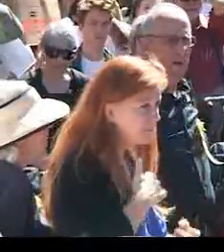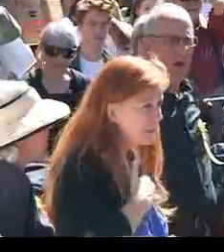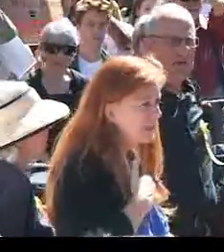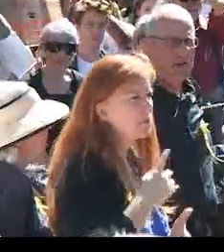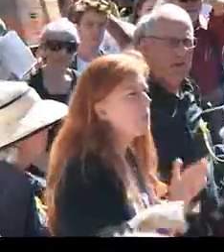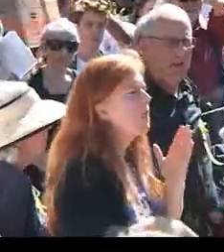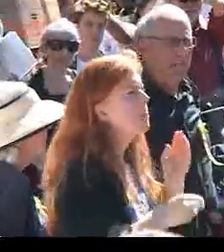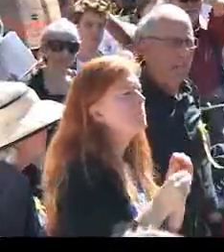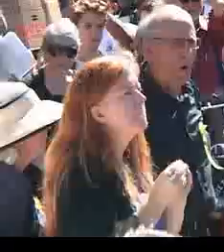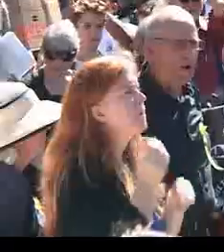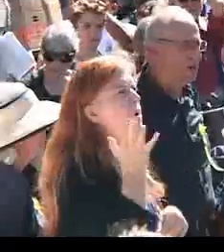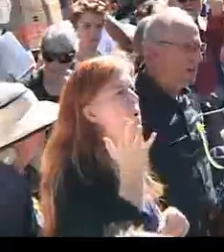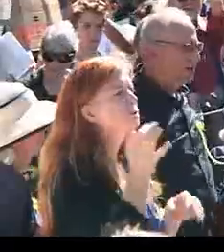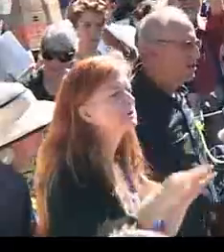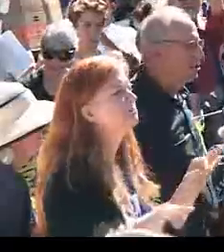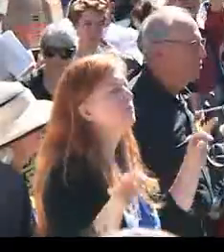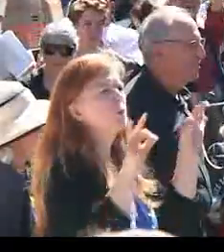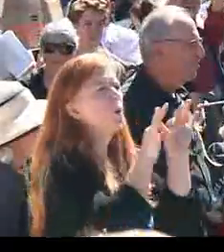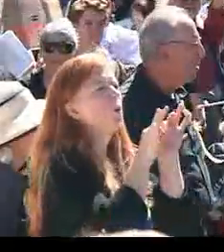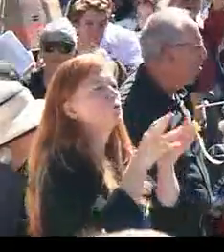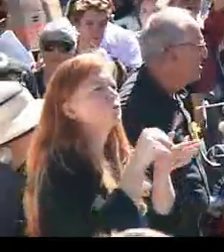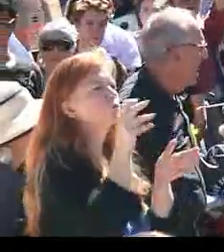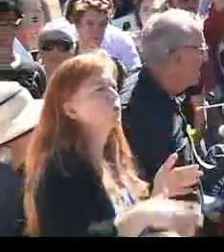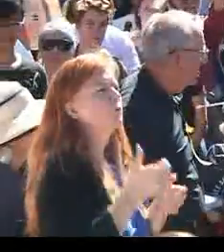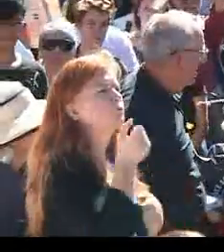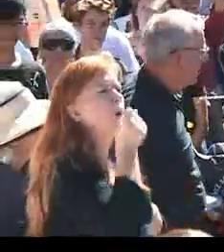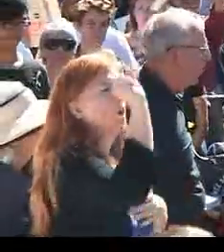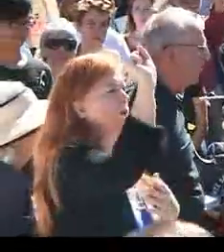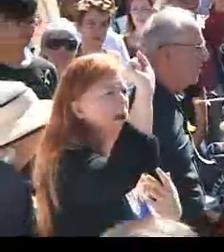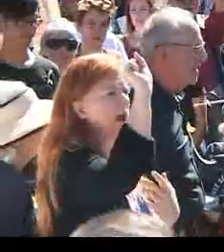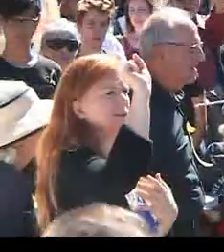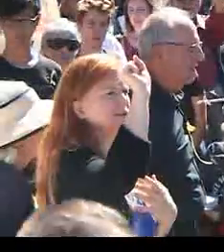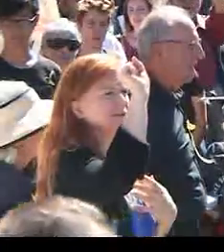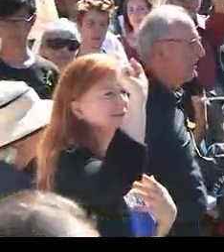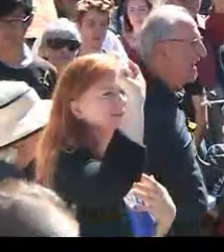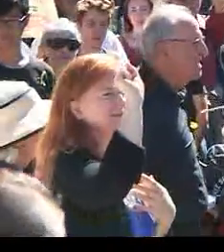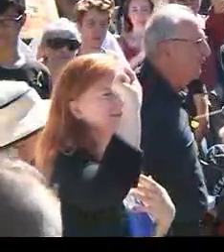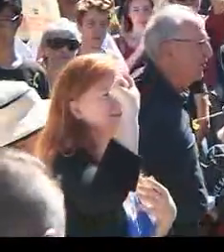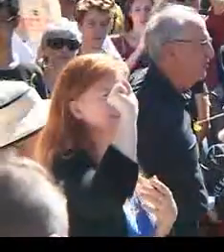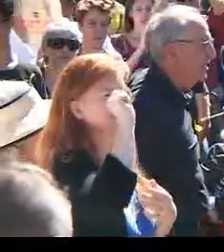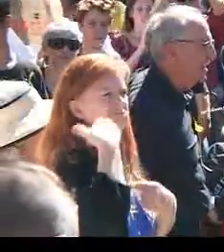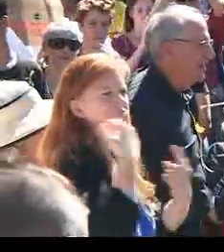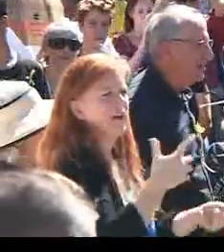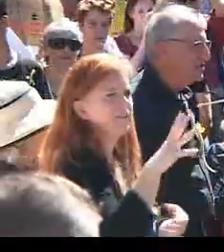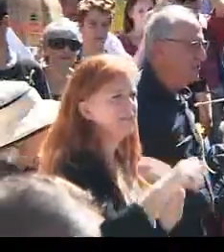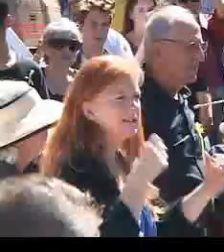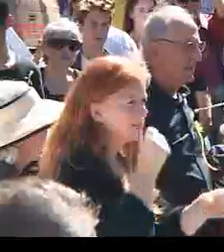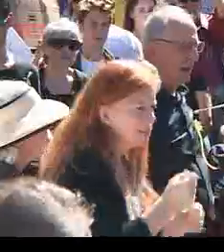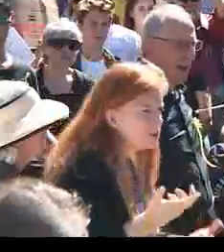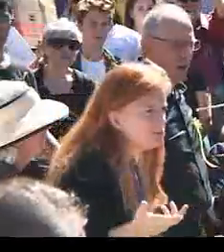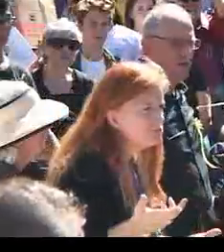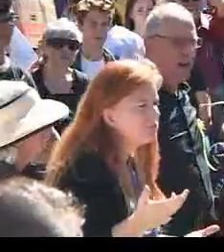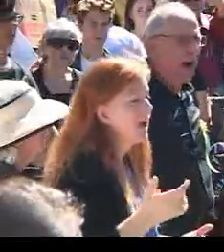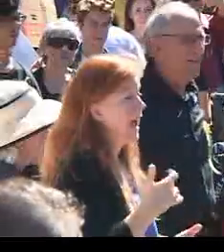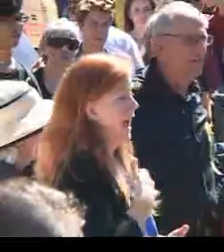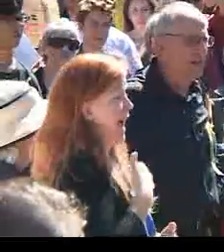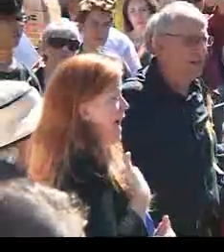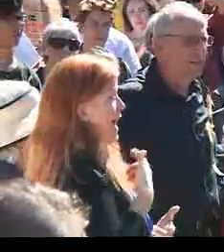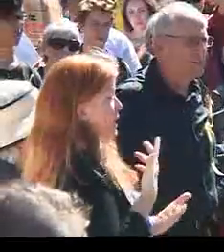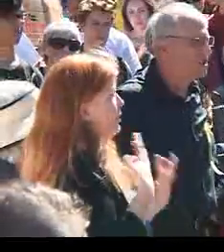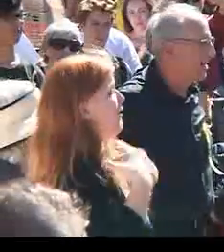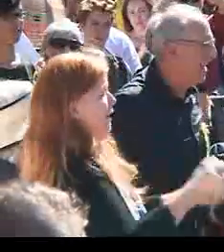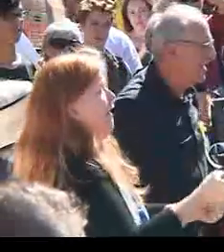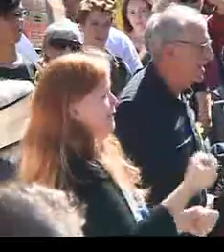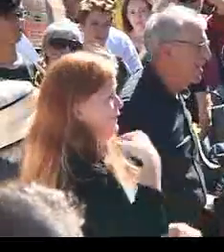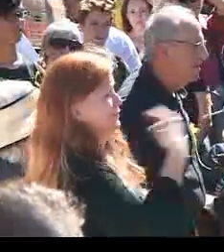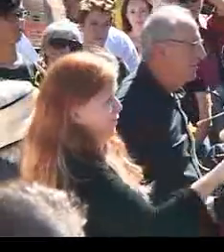was the most important student protest movement of the last 50 years, I would have